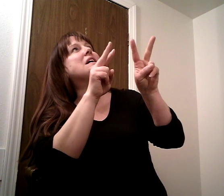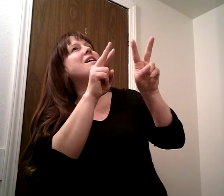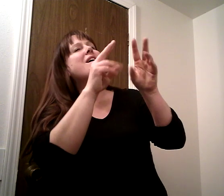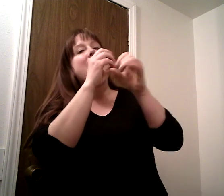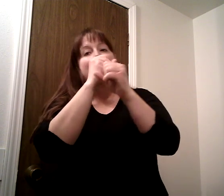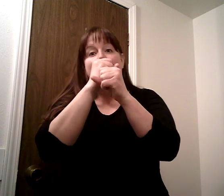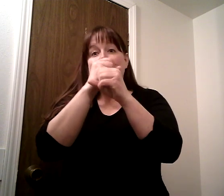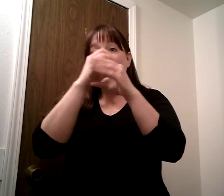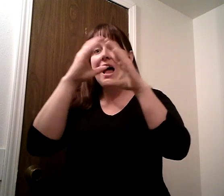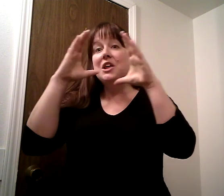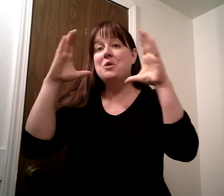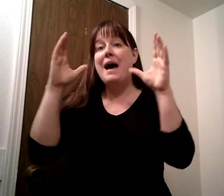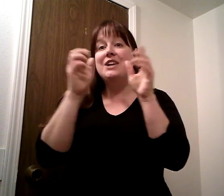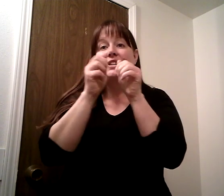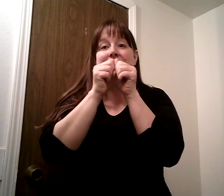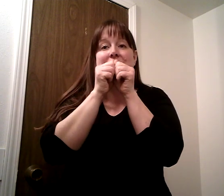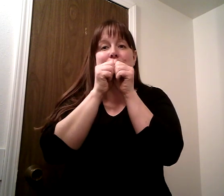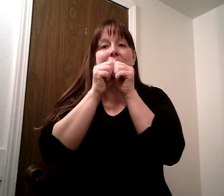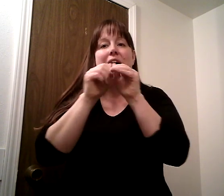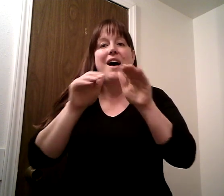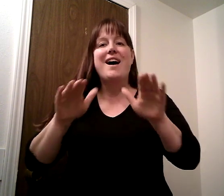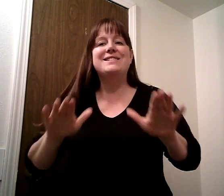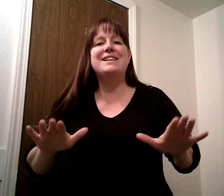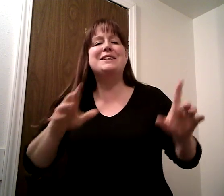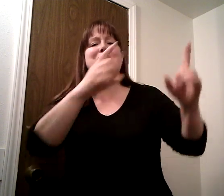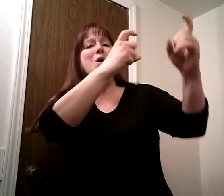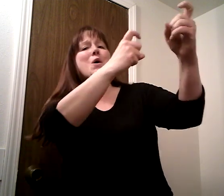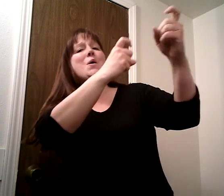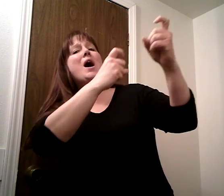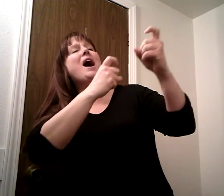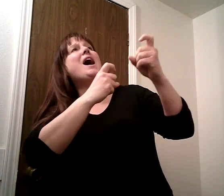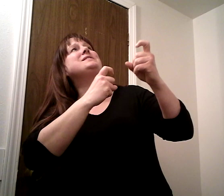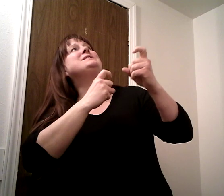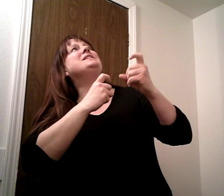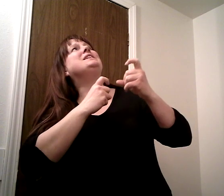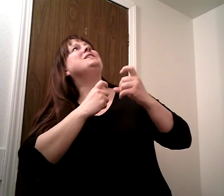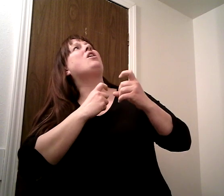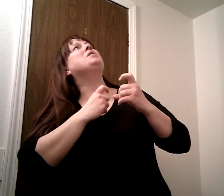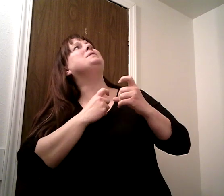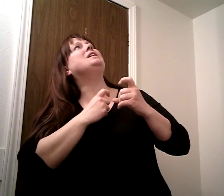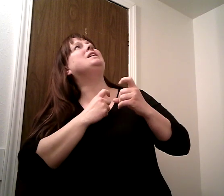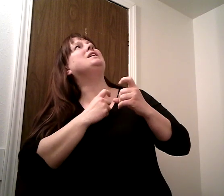knee. I shall imagine his blessings resting on